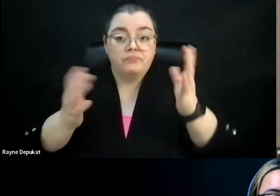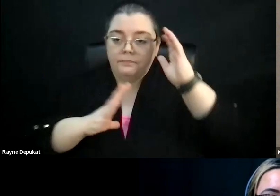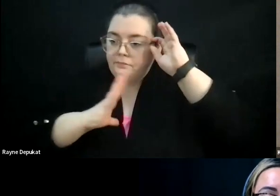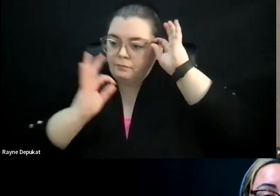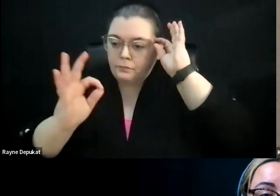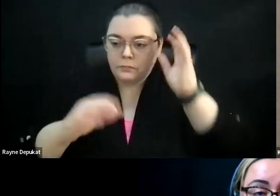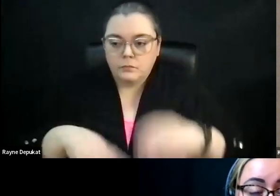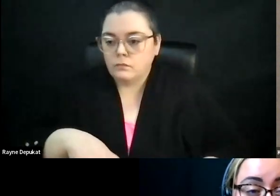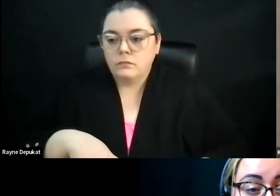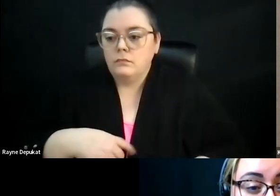There's nothing? Okay.